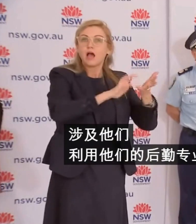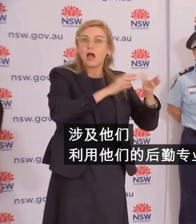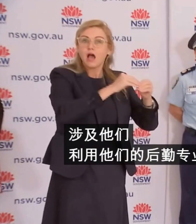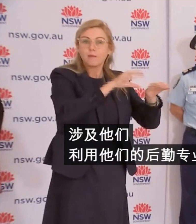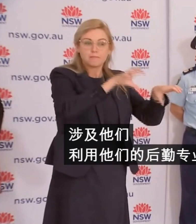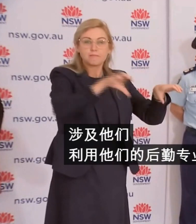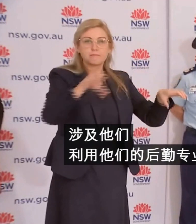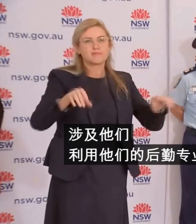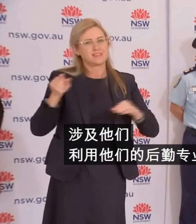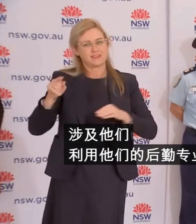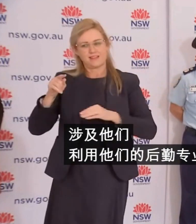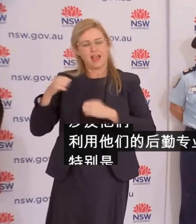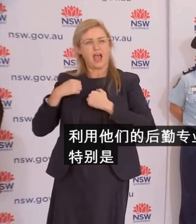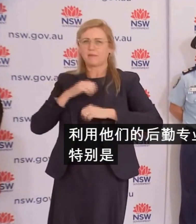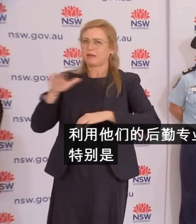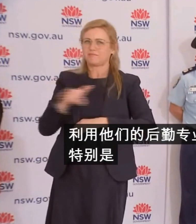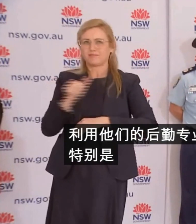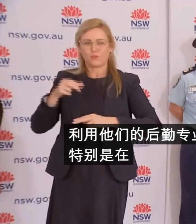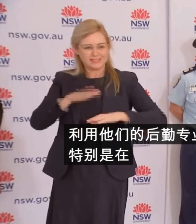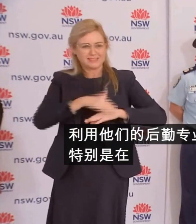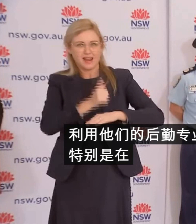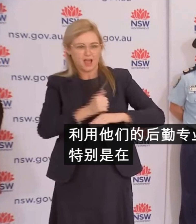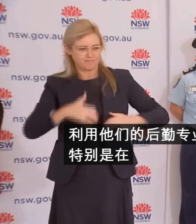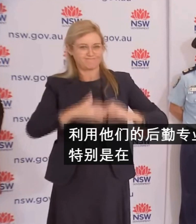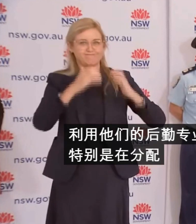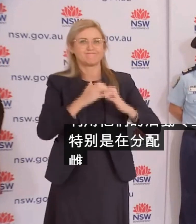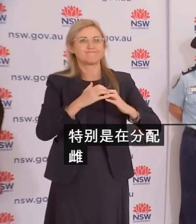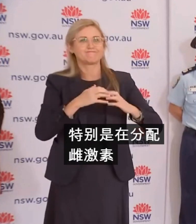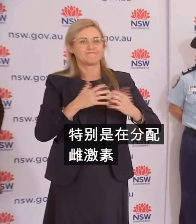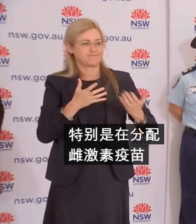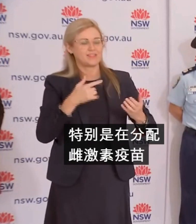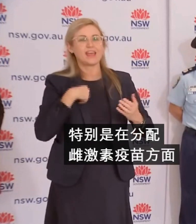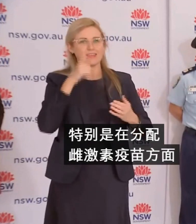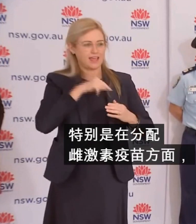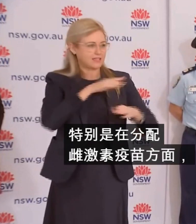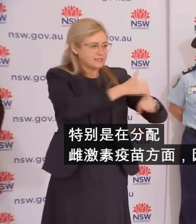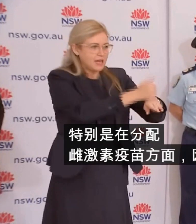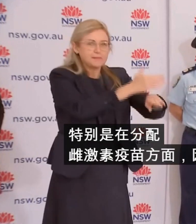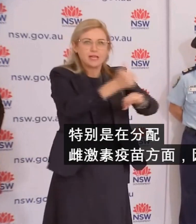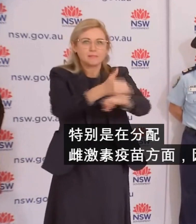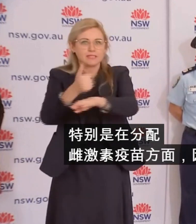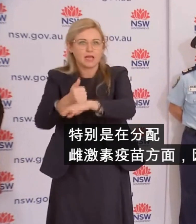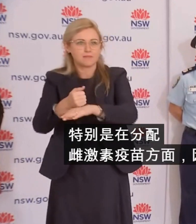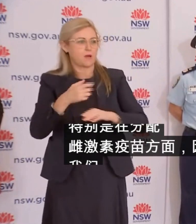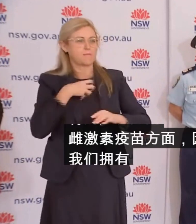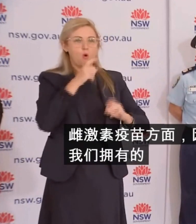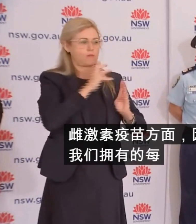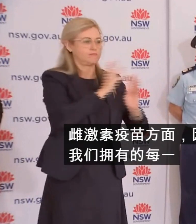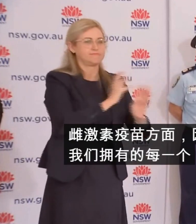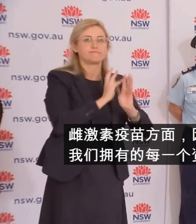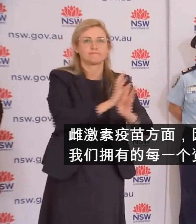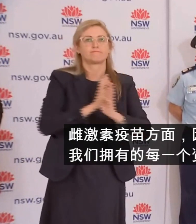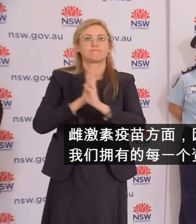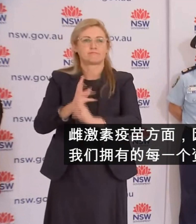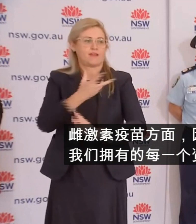using their logistical expertise, especially in relation to dispensing the AstraZeneca vaccine. So we are using every single